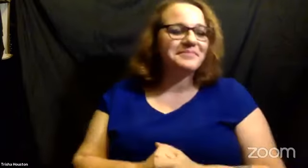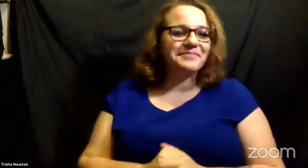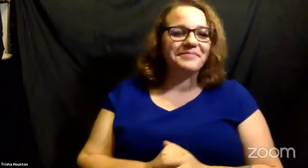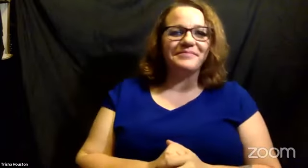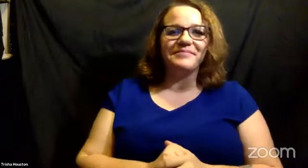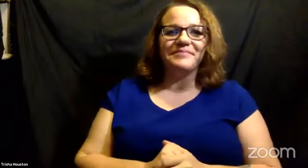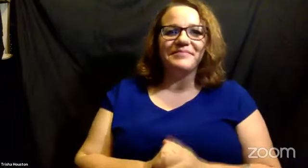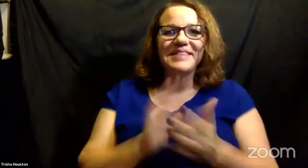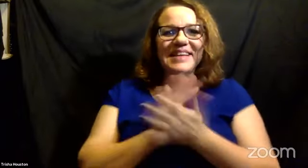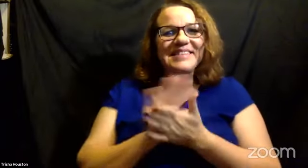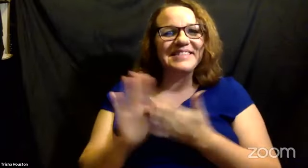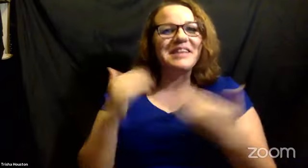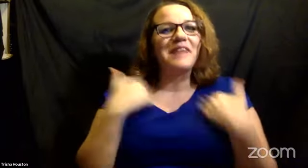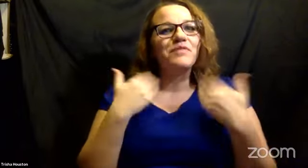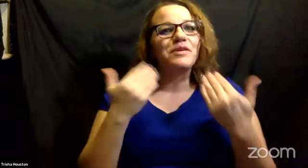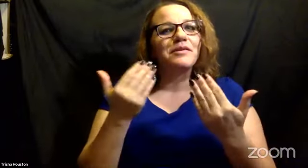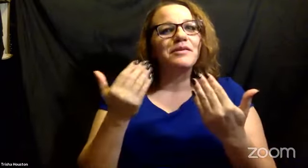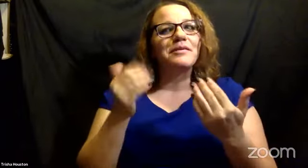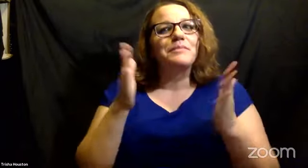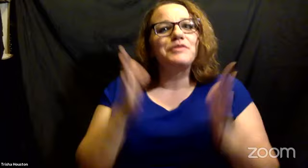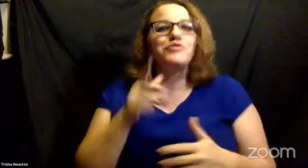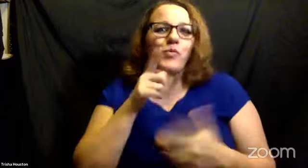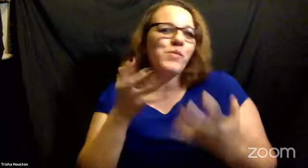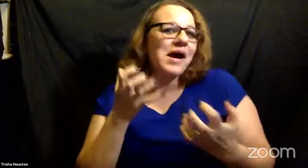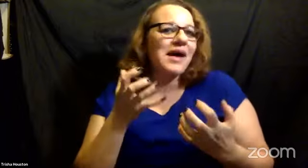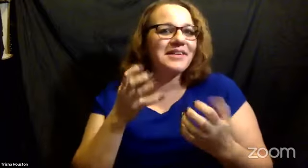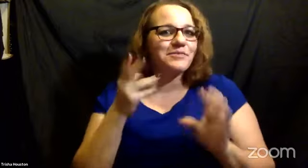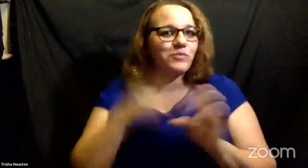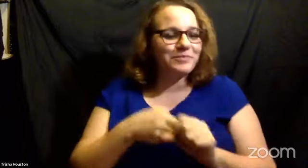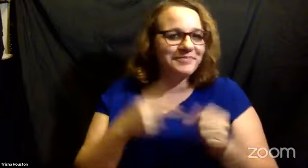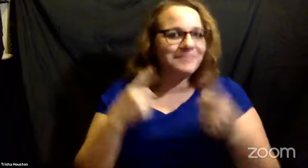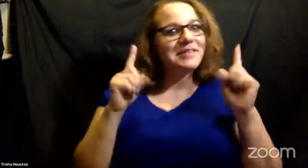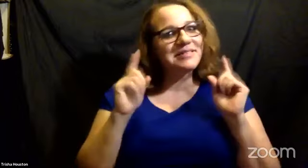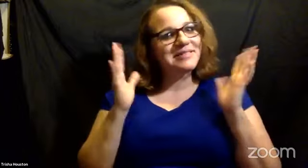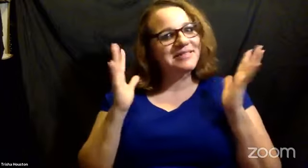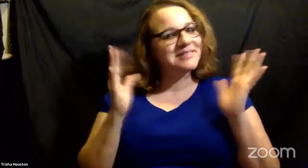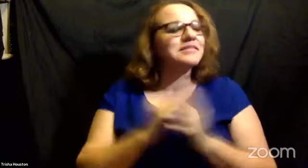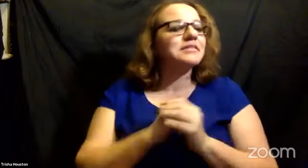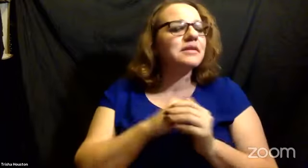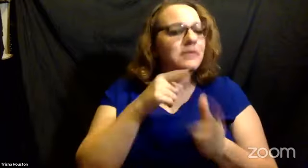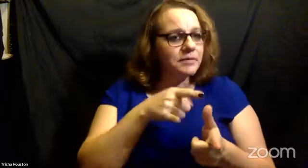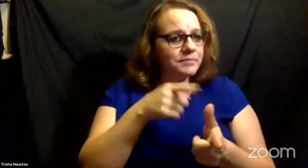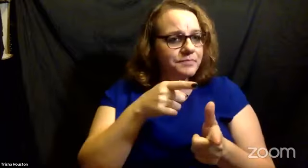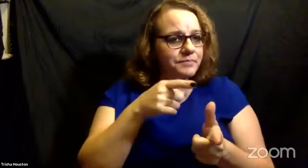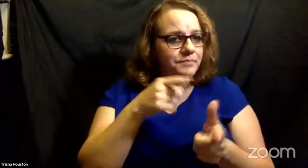So we're excited to see somebody else showing interest. Thank you so much for showing interest in wanting to join the